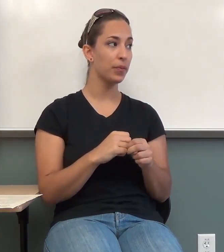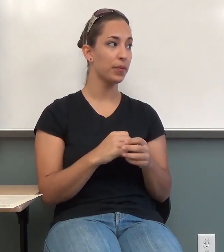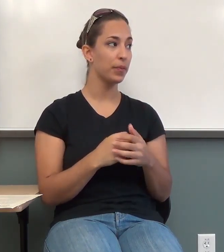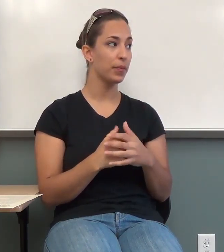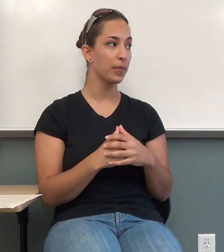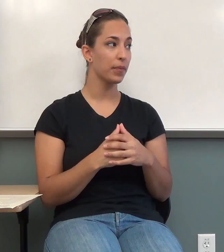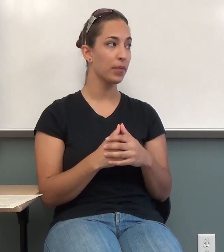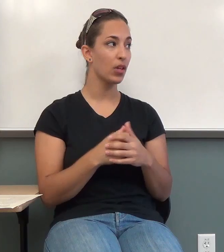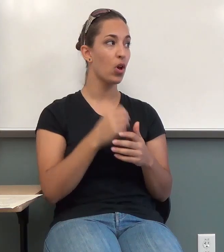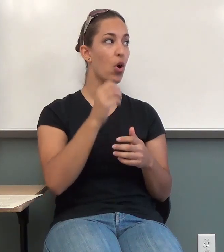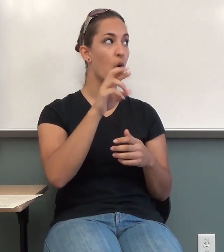or pronoun